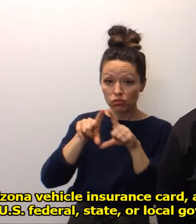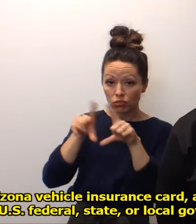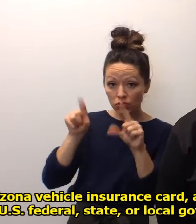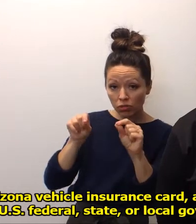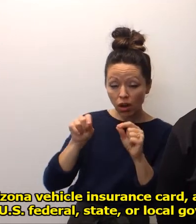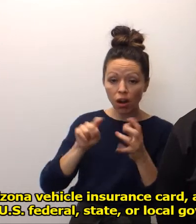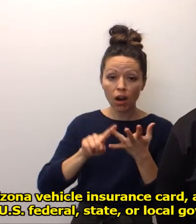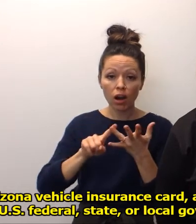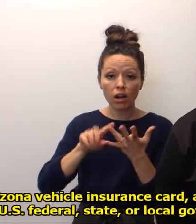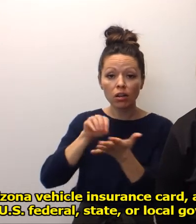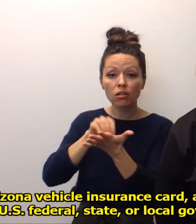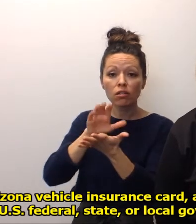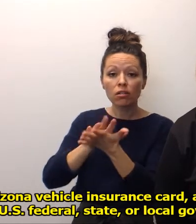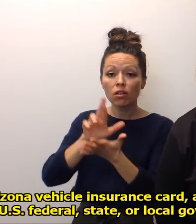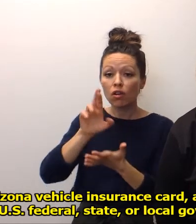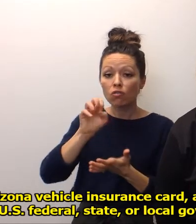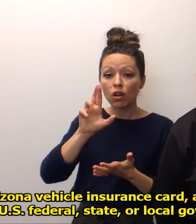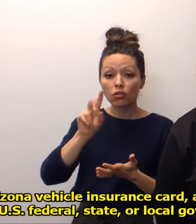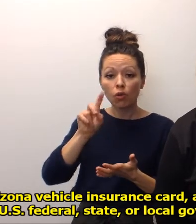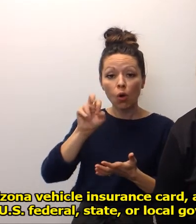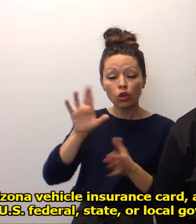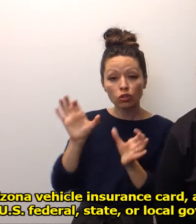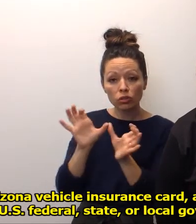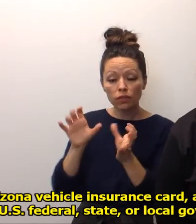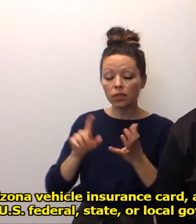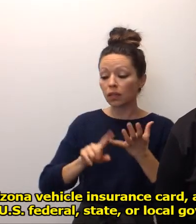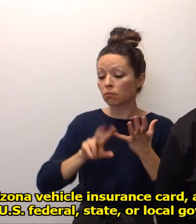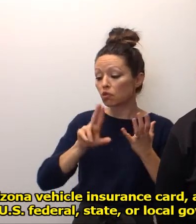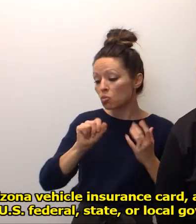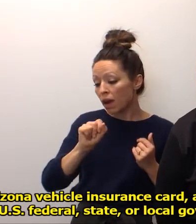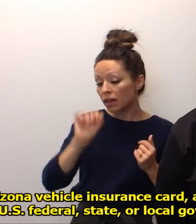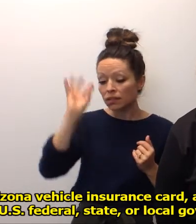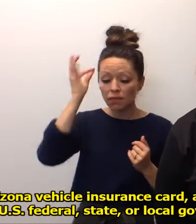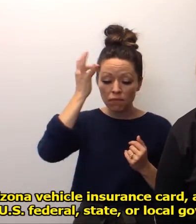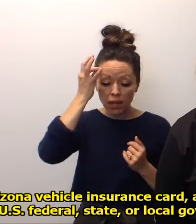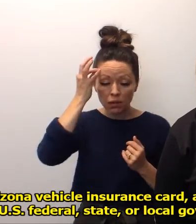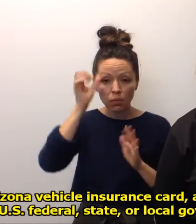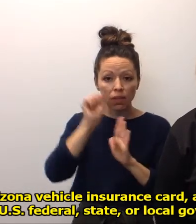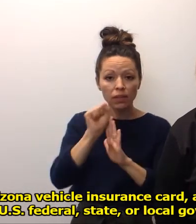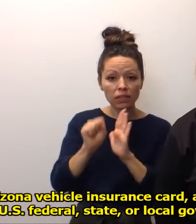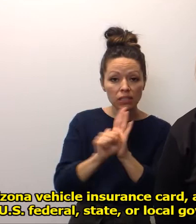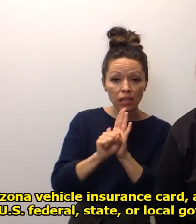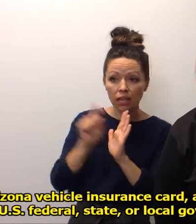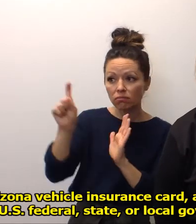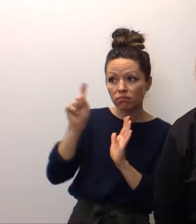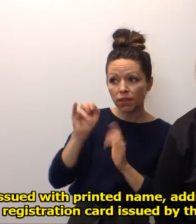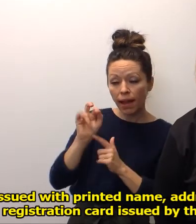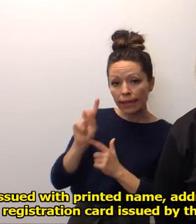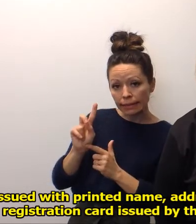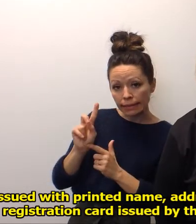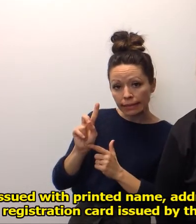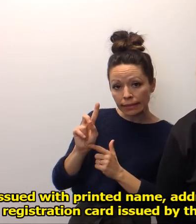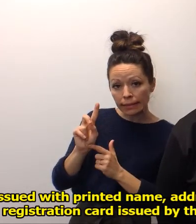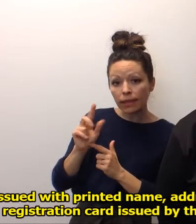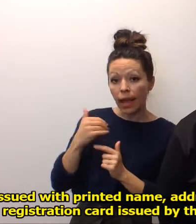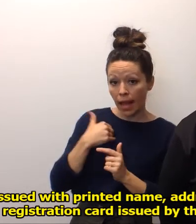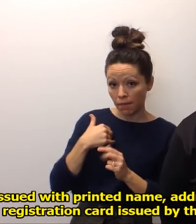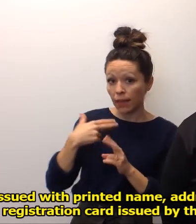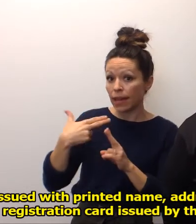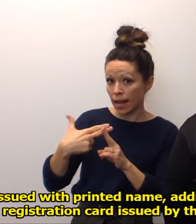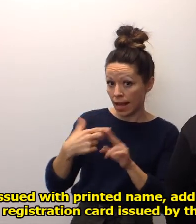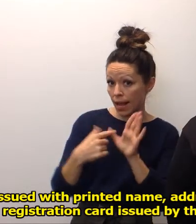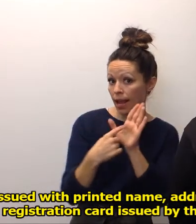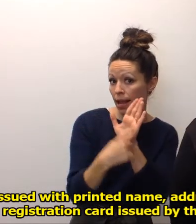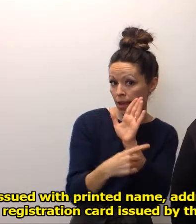a recorder's certificate, U.S. federal, state, or local government issued ID issued with printed